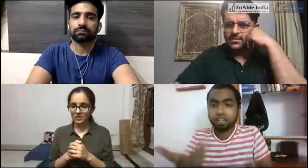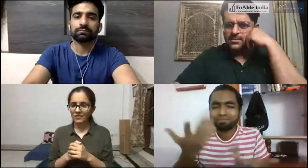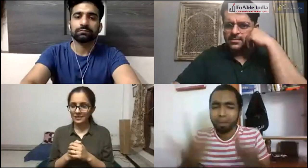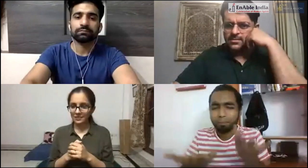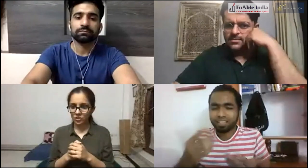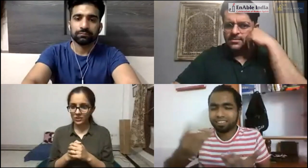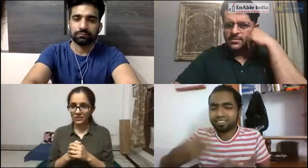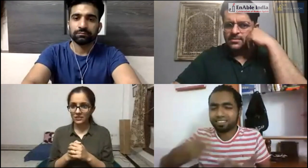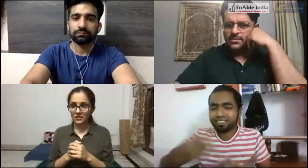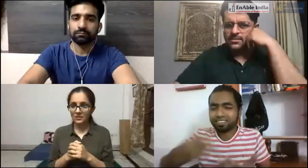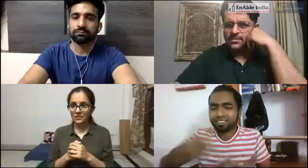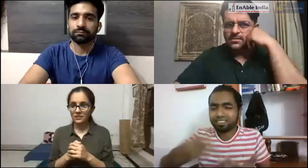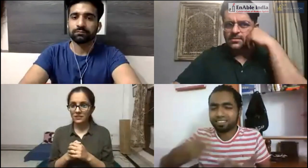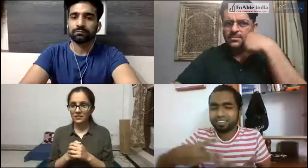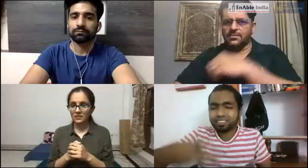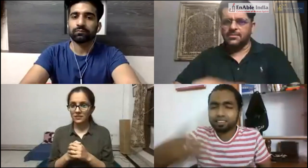after the vaccination,